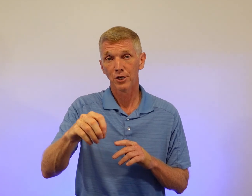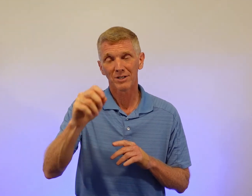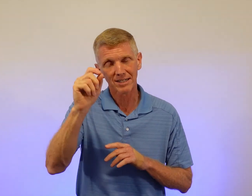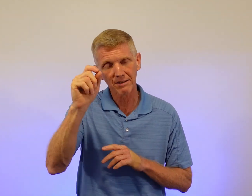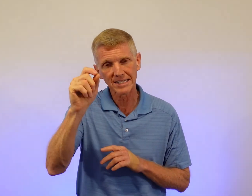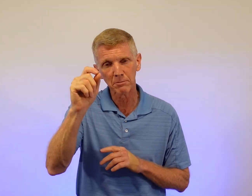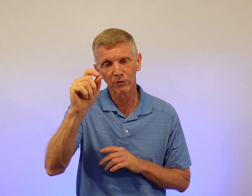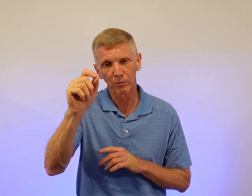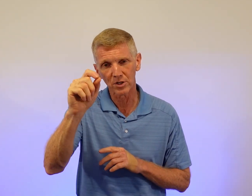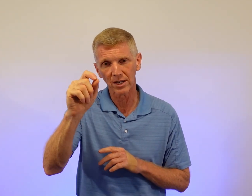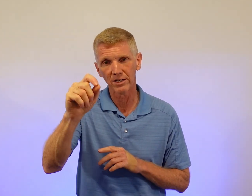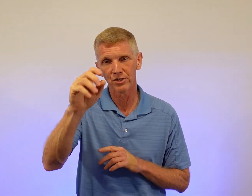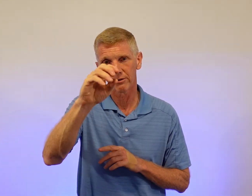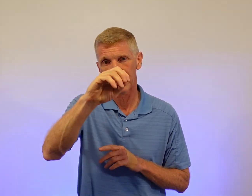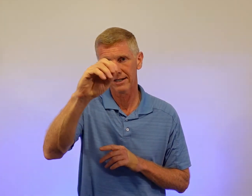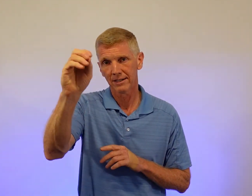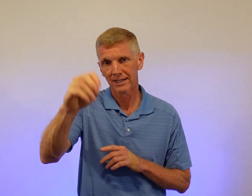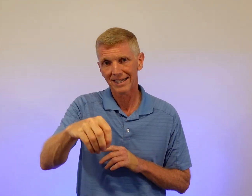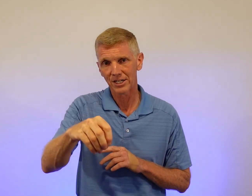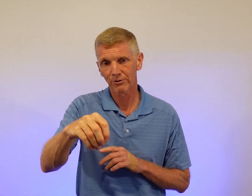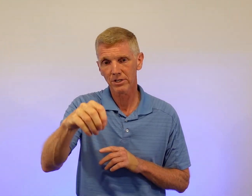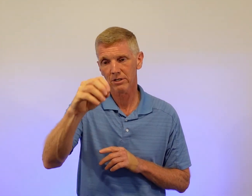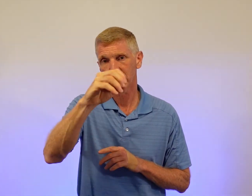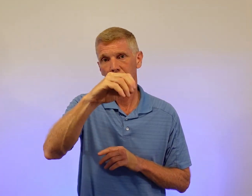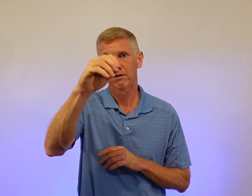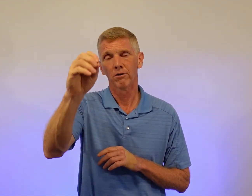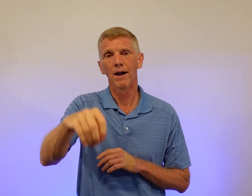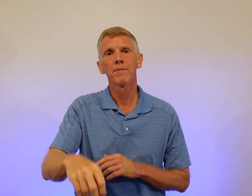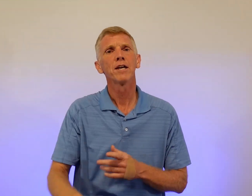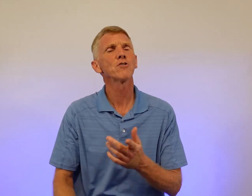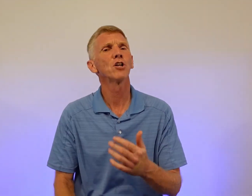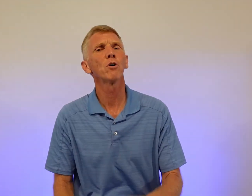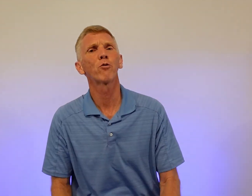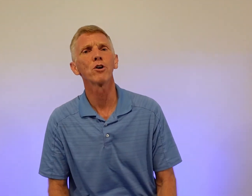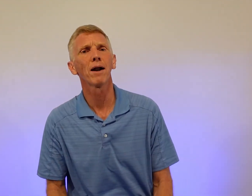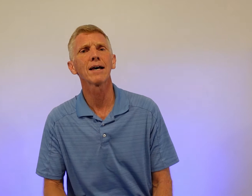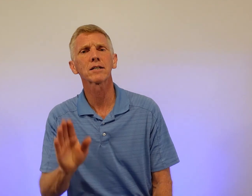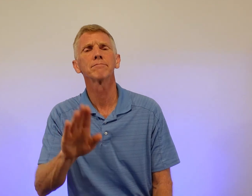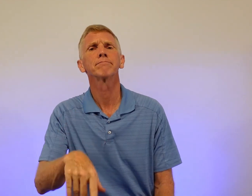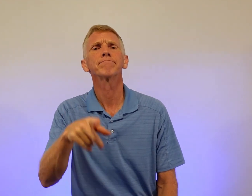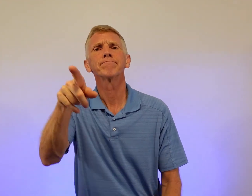see the symbol for percentages, right? Interest, right? Here's a new one for you. You might ask,